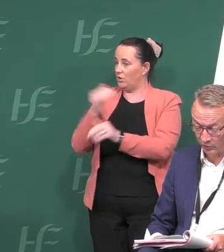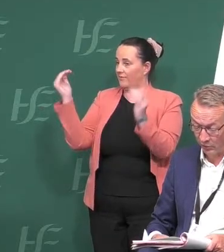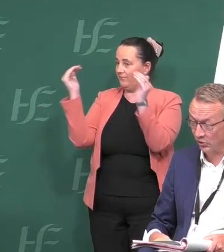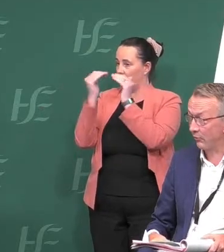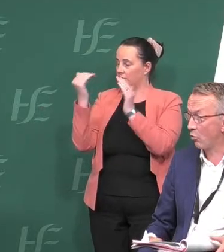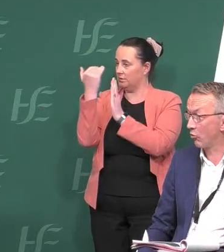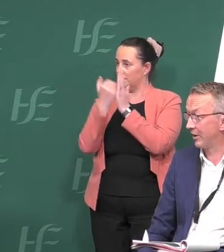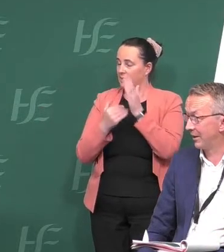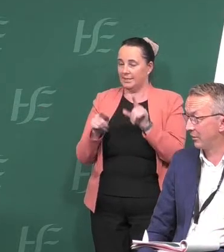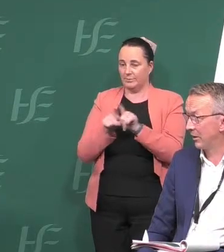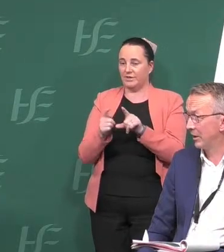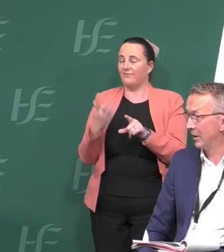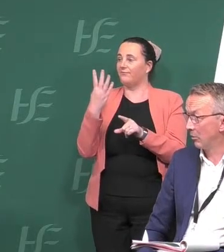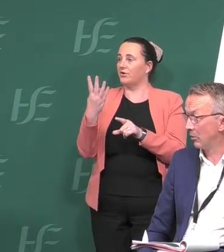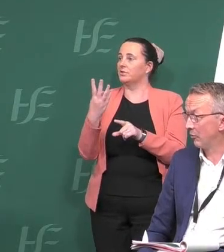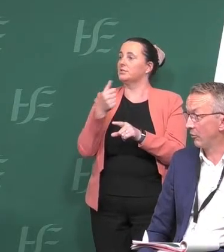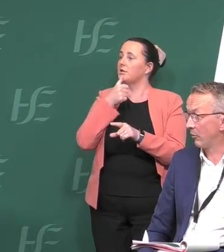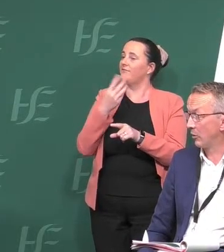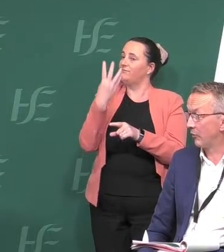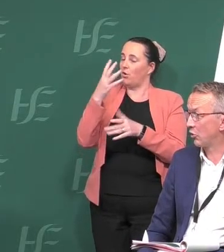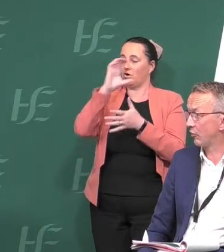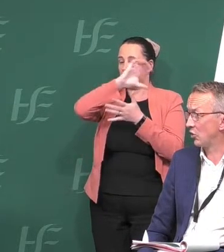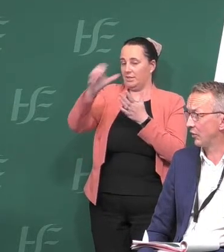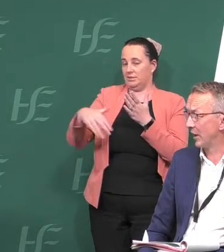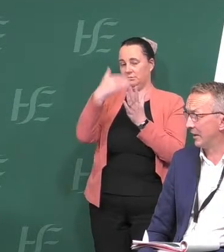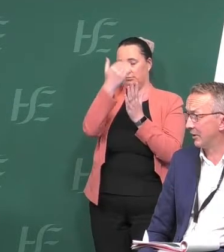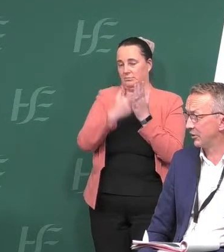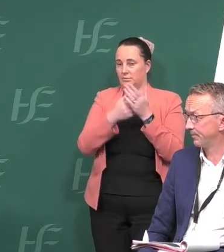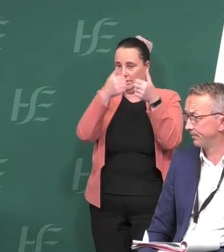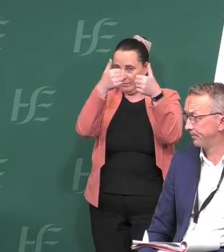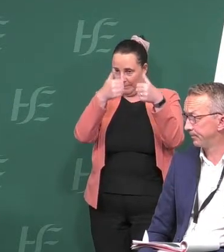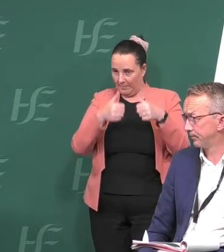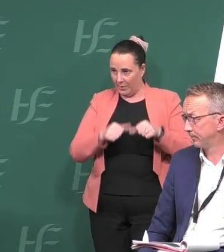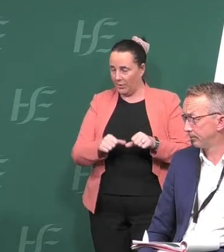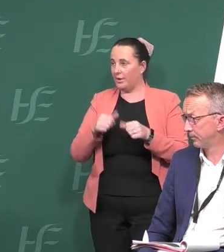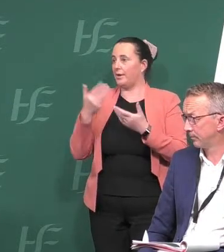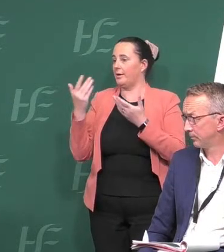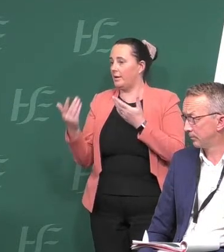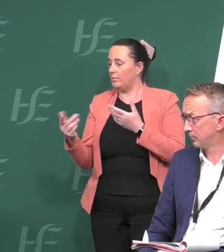did with those first 4 criteria with the first revision of guidelines.